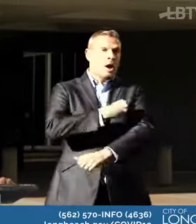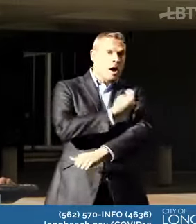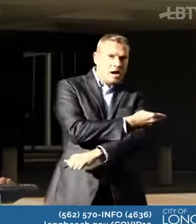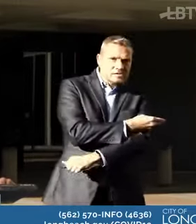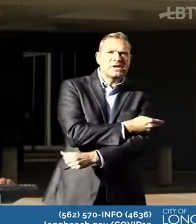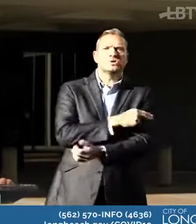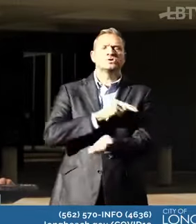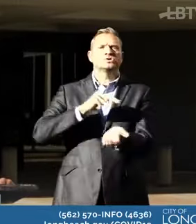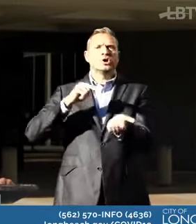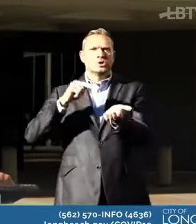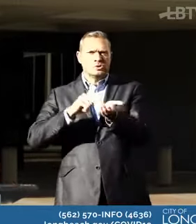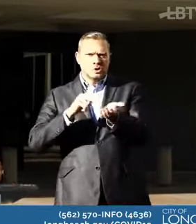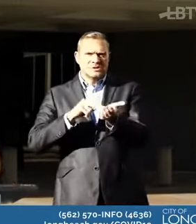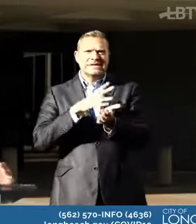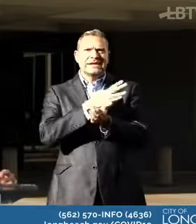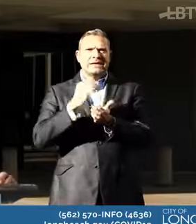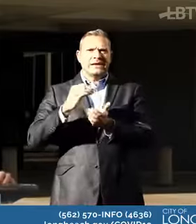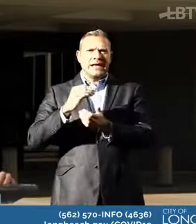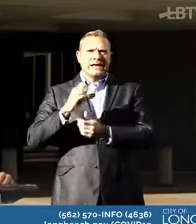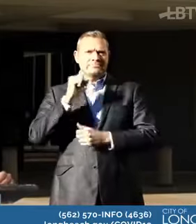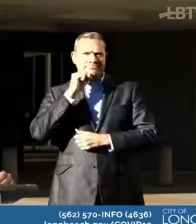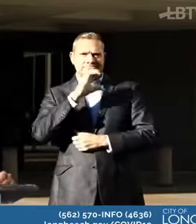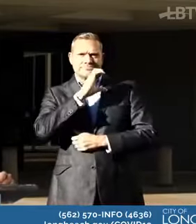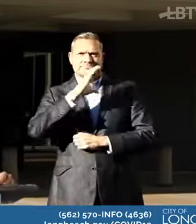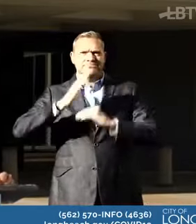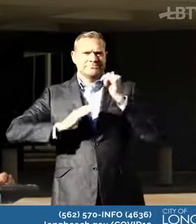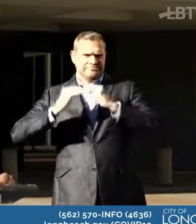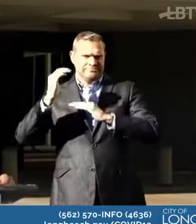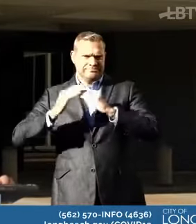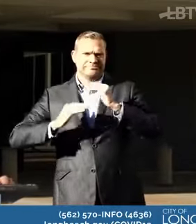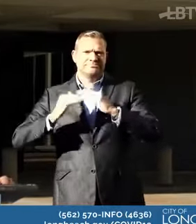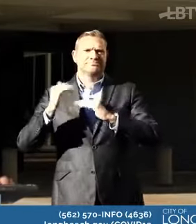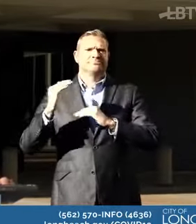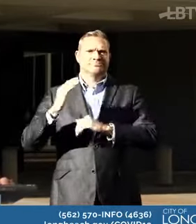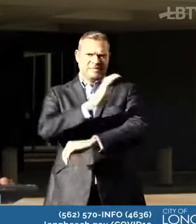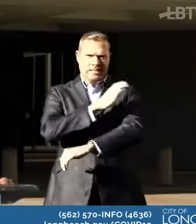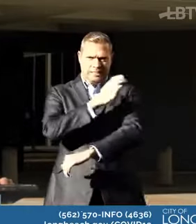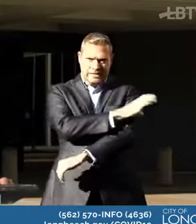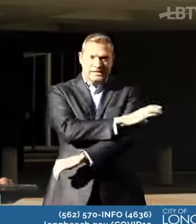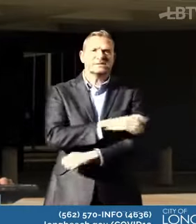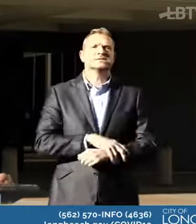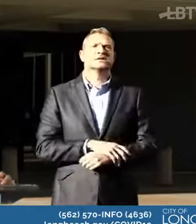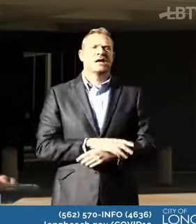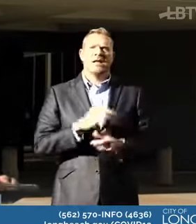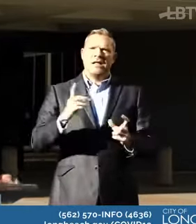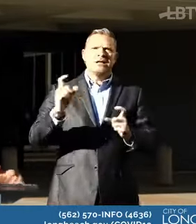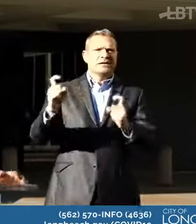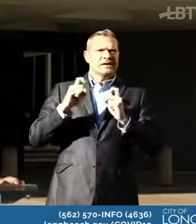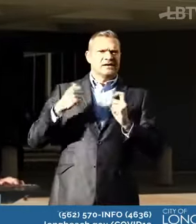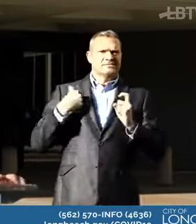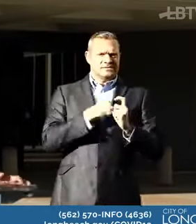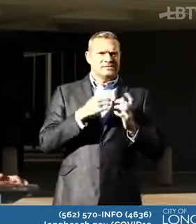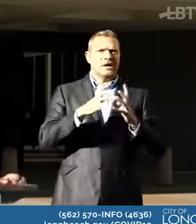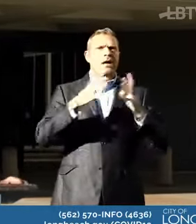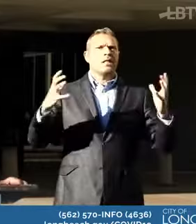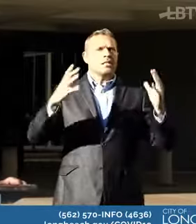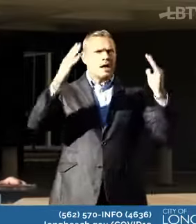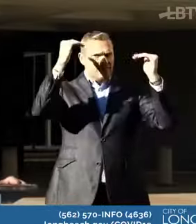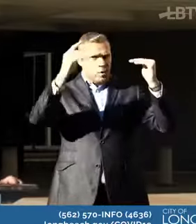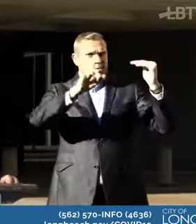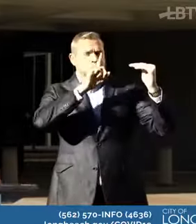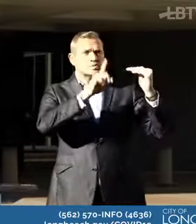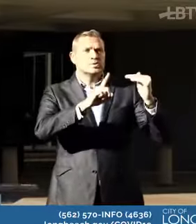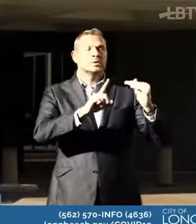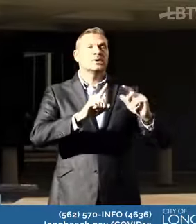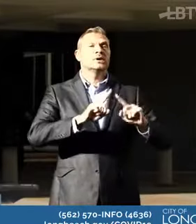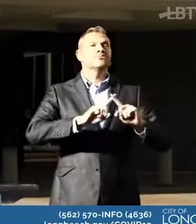care facilities. So that brings us a lot of hope. At the same time, we are in a very serious place as it